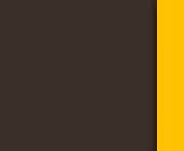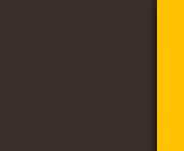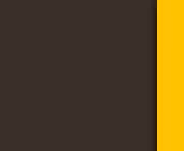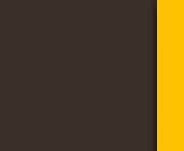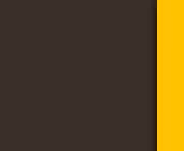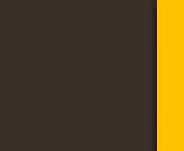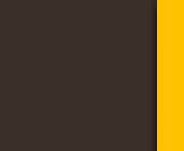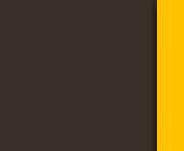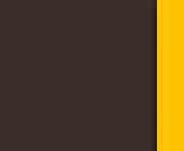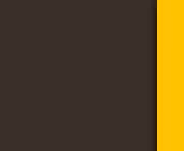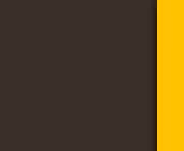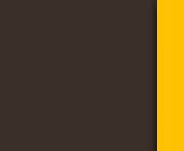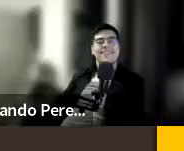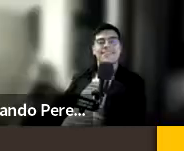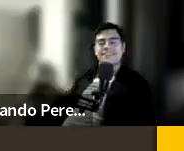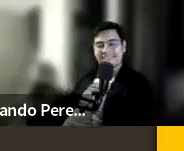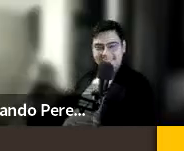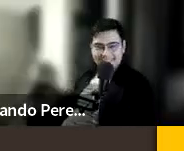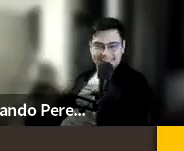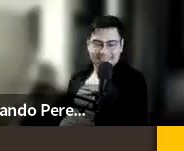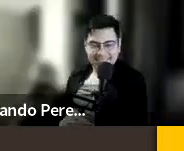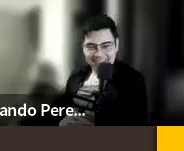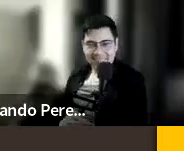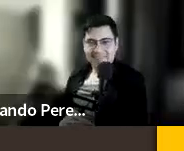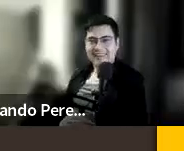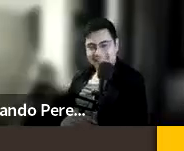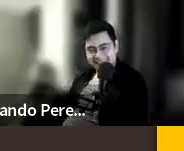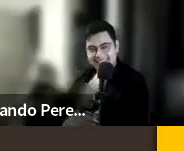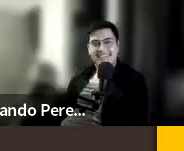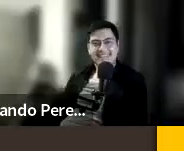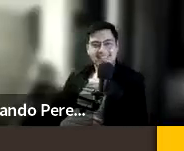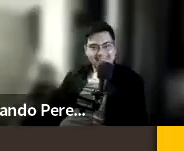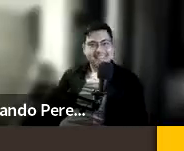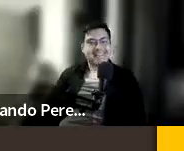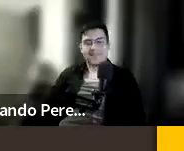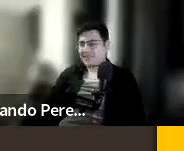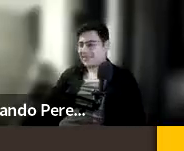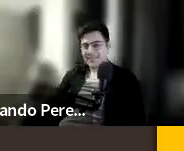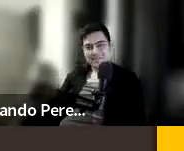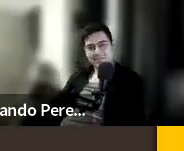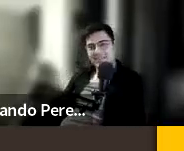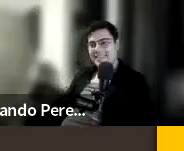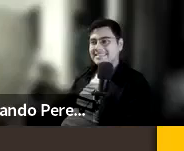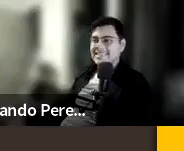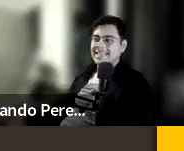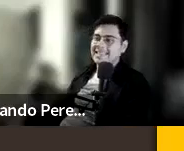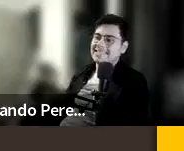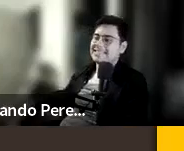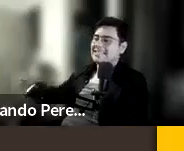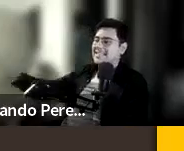This incorrect, Elsa. We have another. Different. that Tampoco. Porque this y that es este y